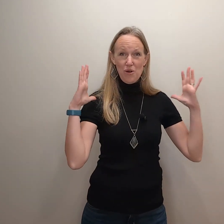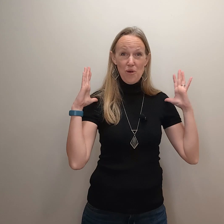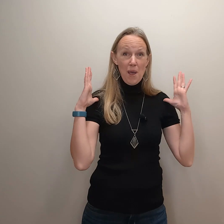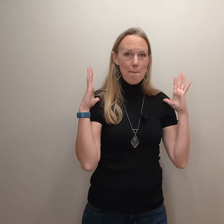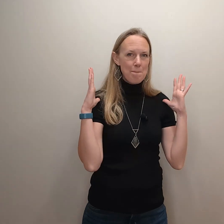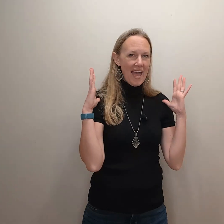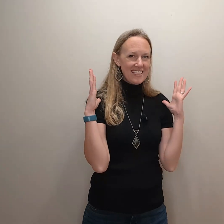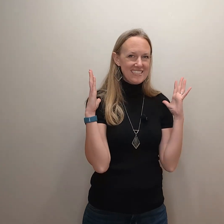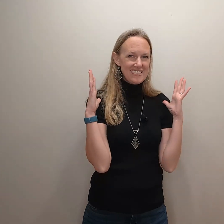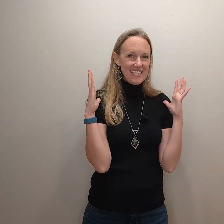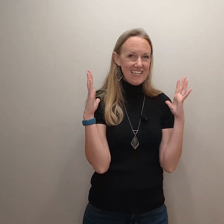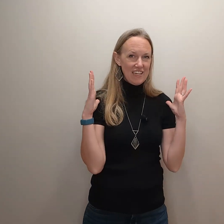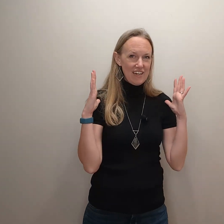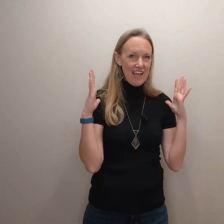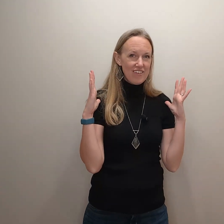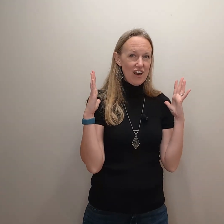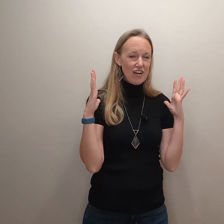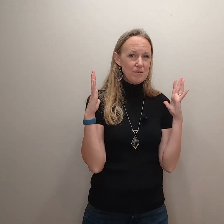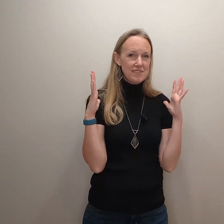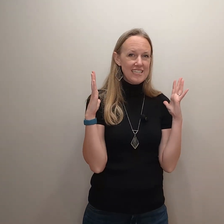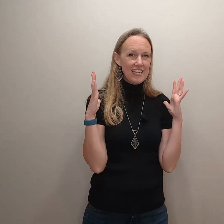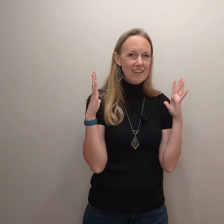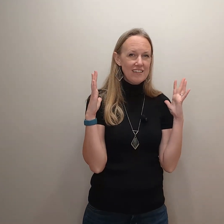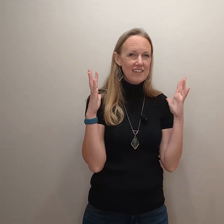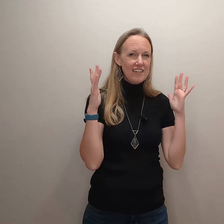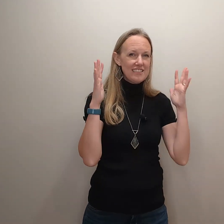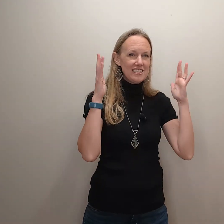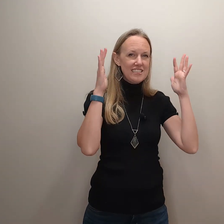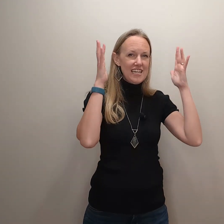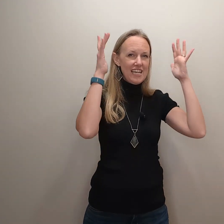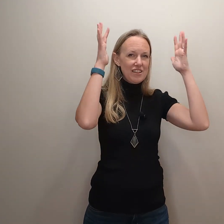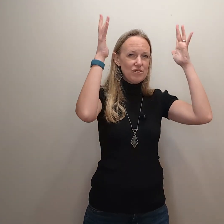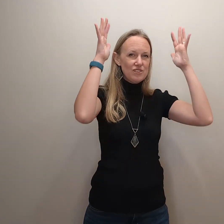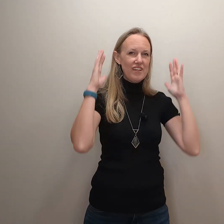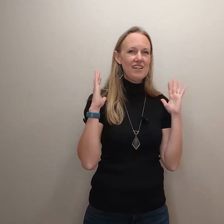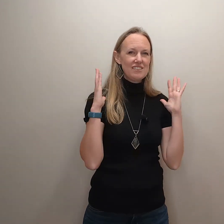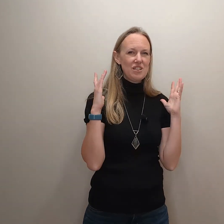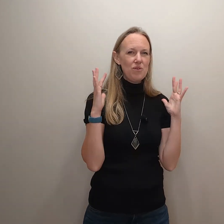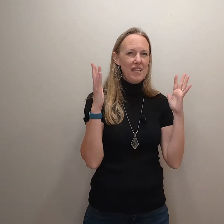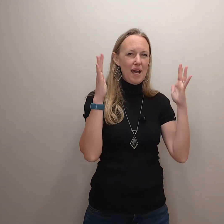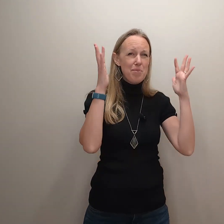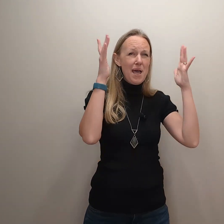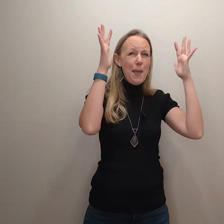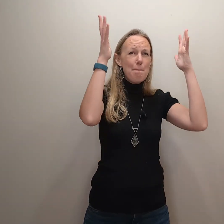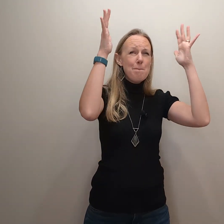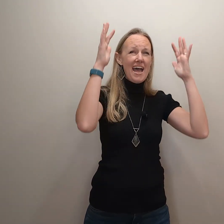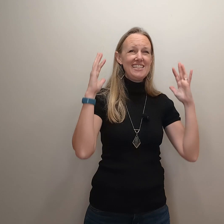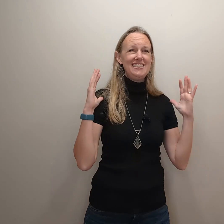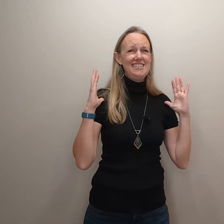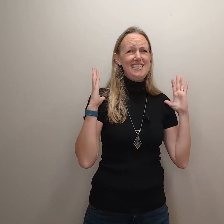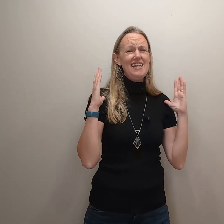So Majesty, you're going to have your arms here and you're going to shake those fingers going up. Majesty,